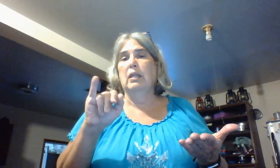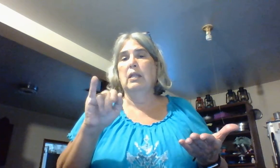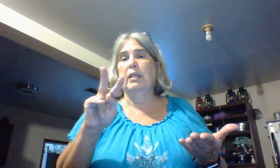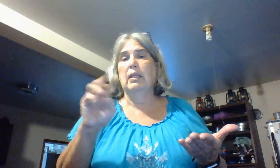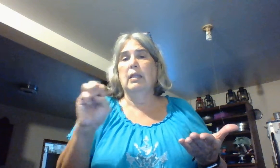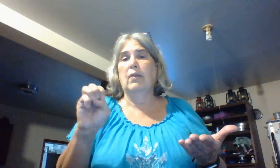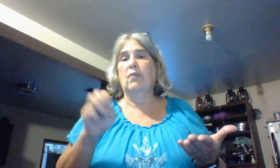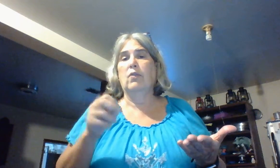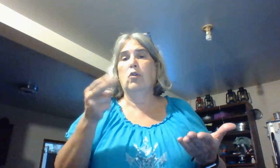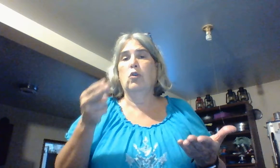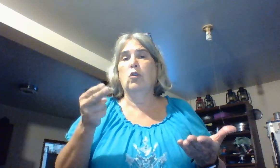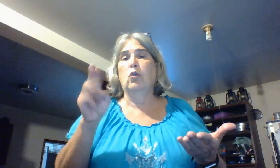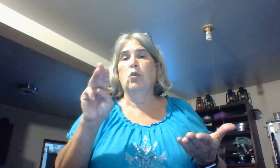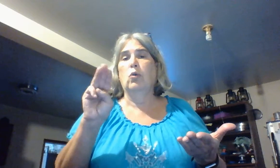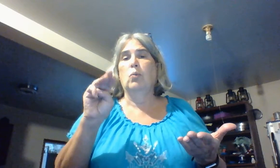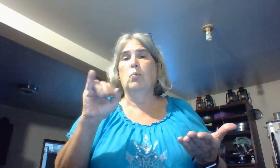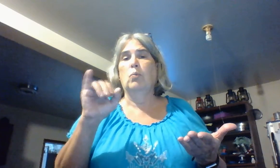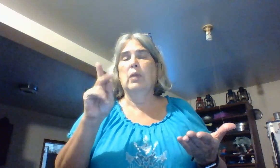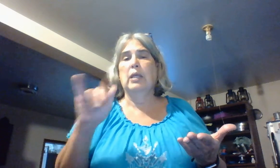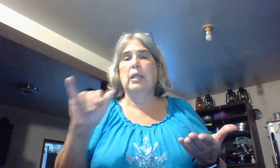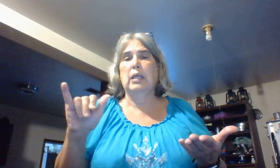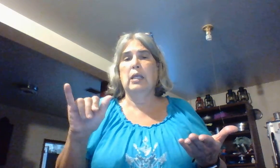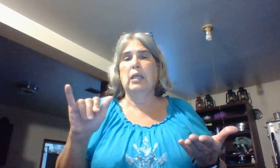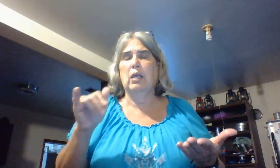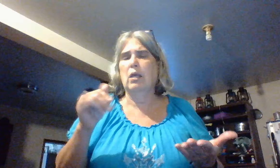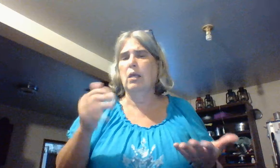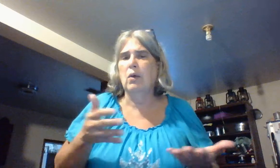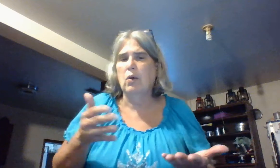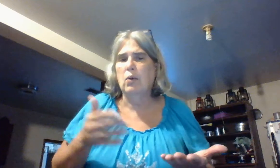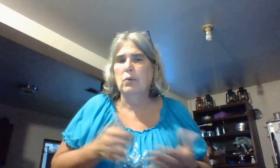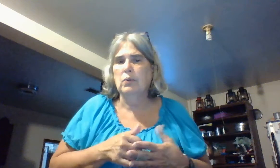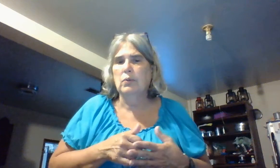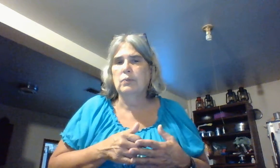that? Why is it 50? Okay. It can